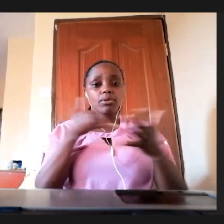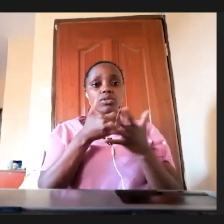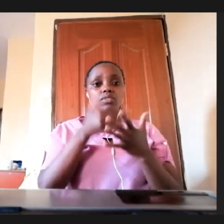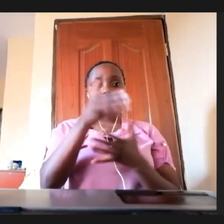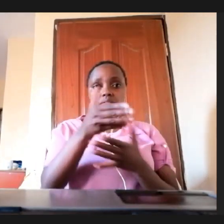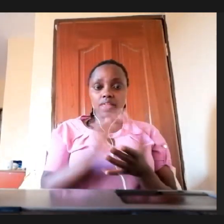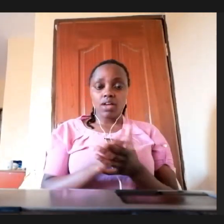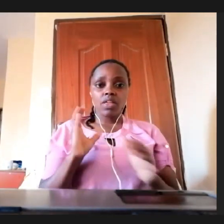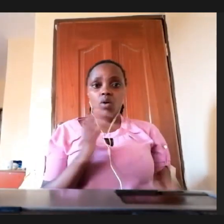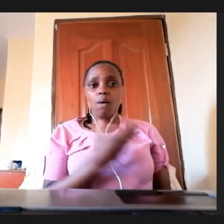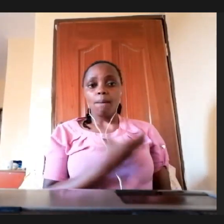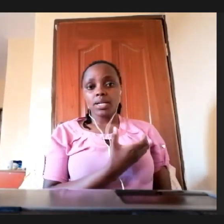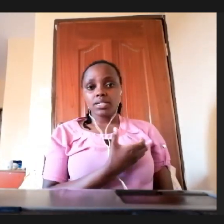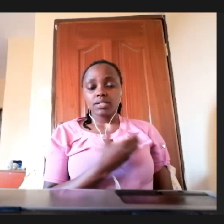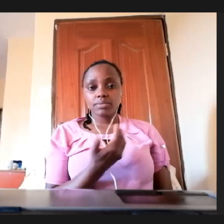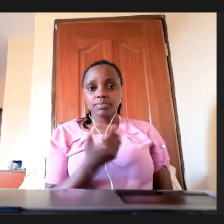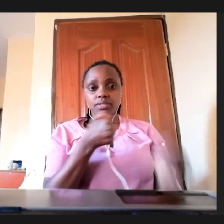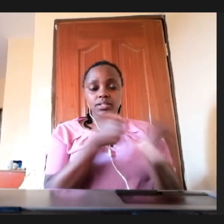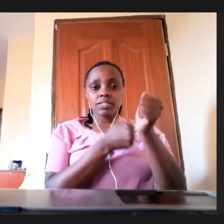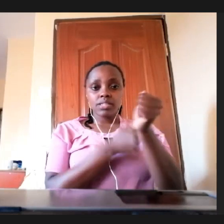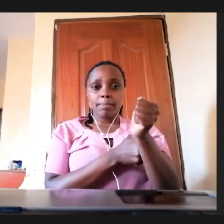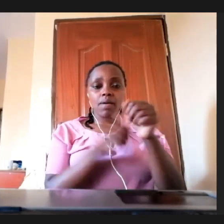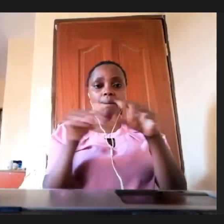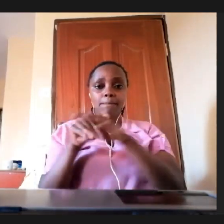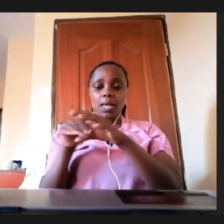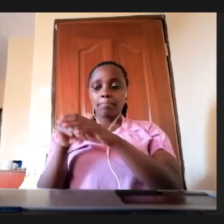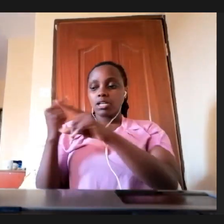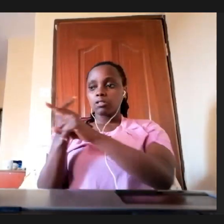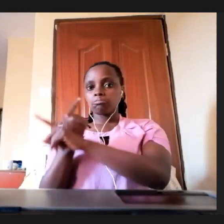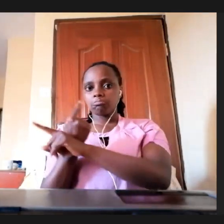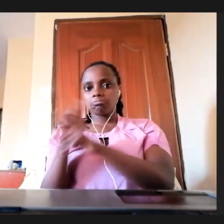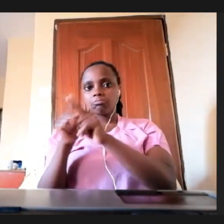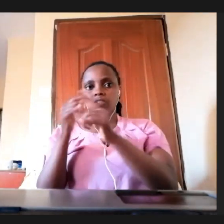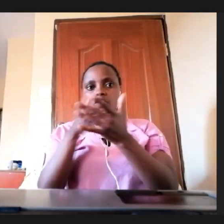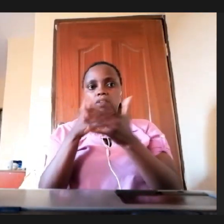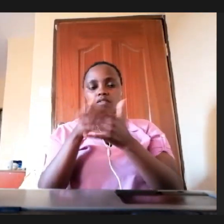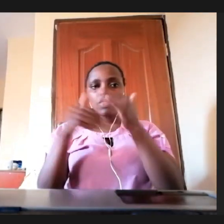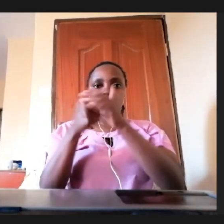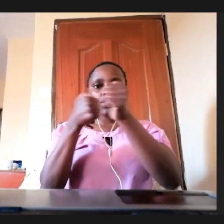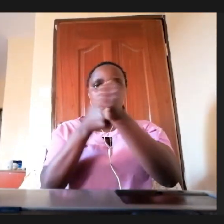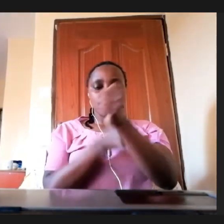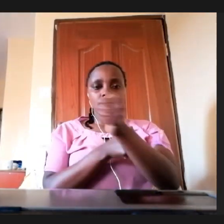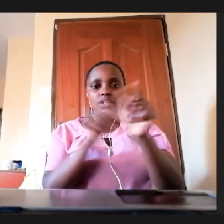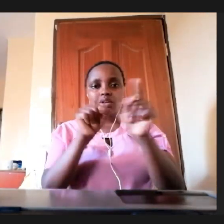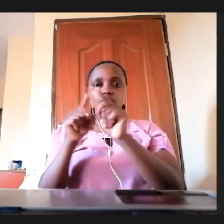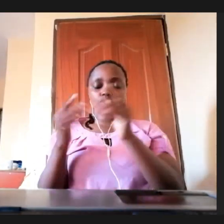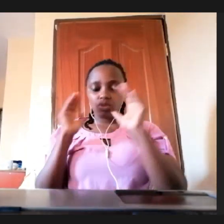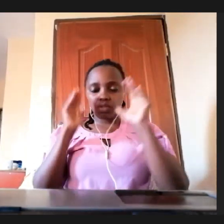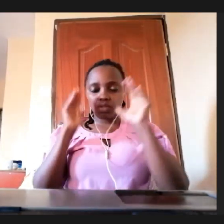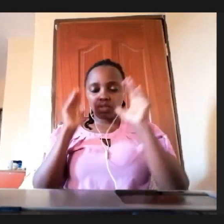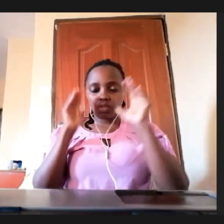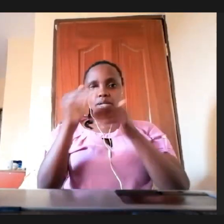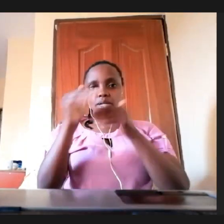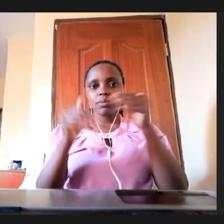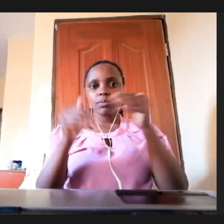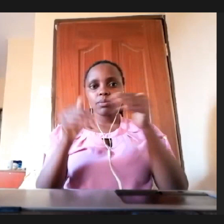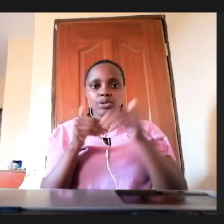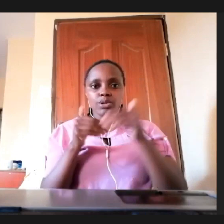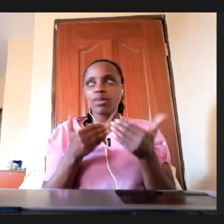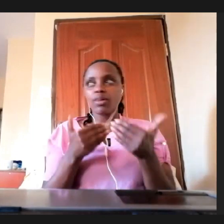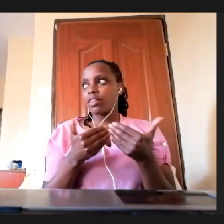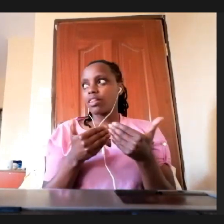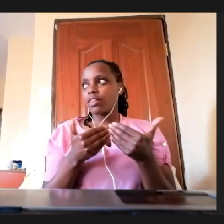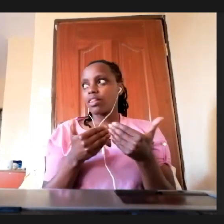committees, support, member states themselves involvement and support and commitment to really